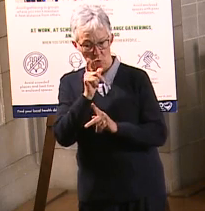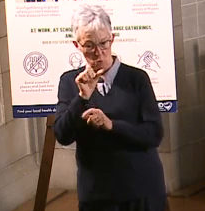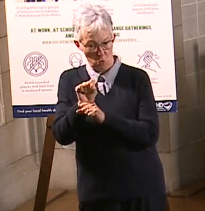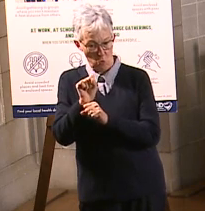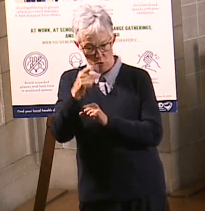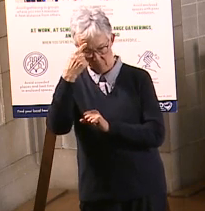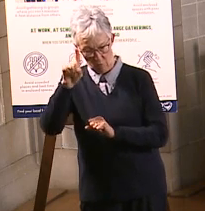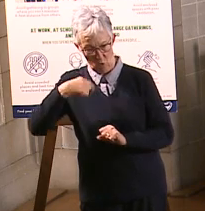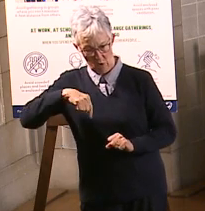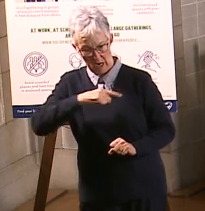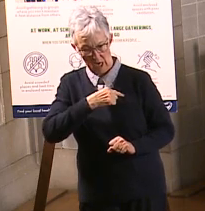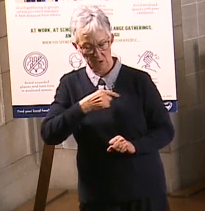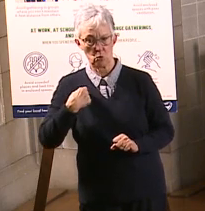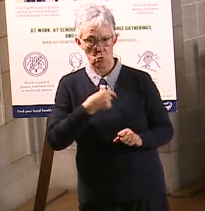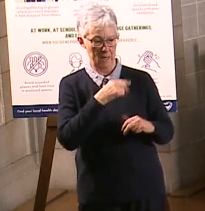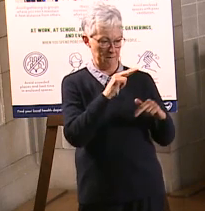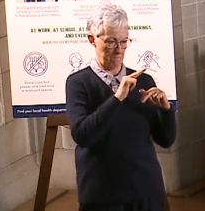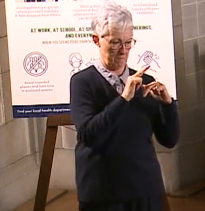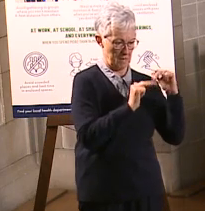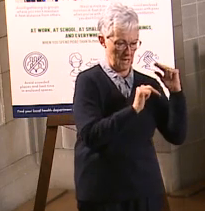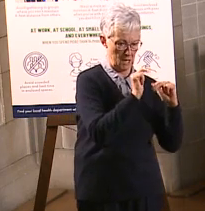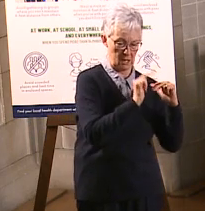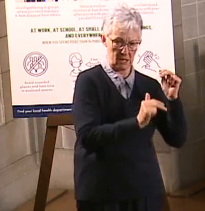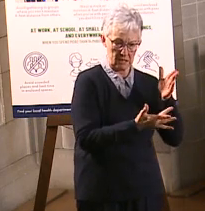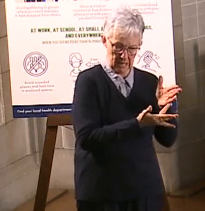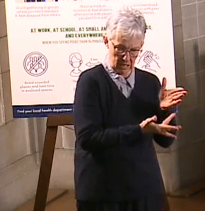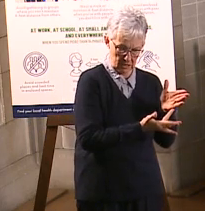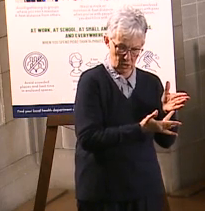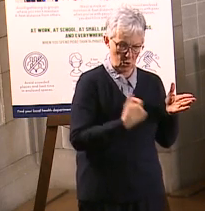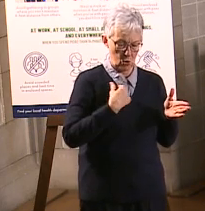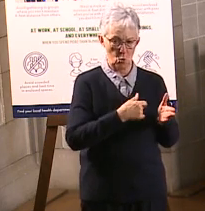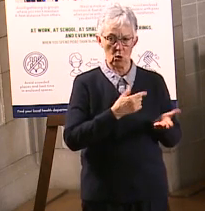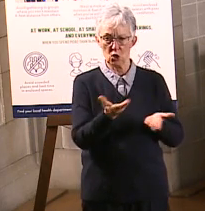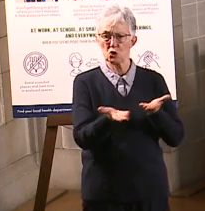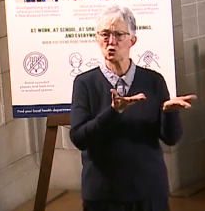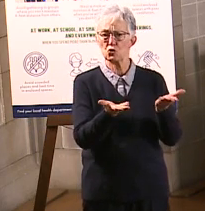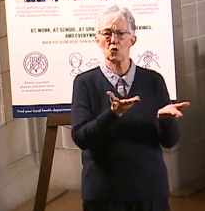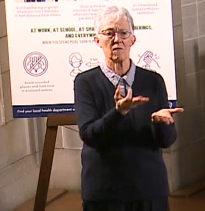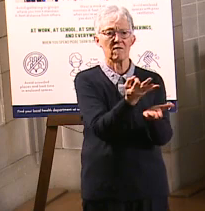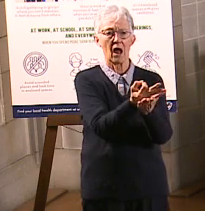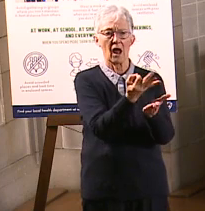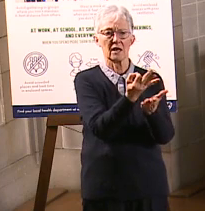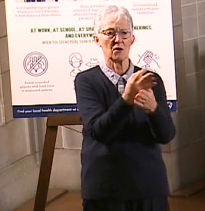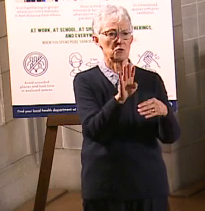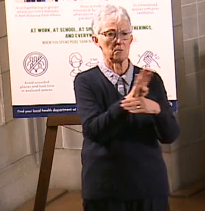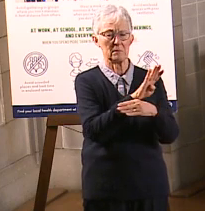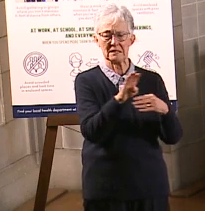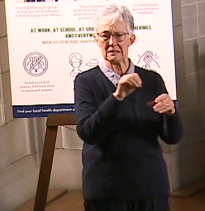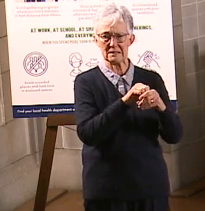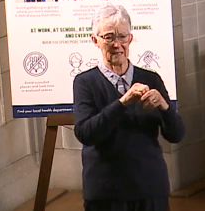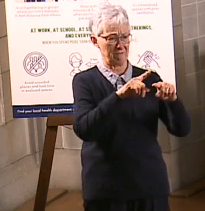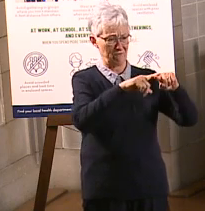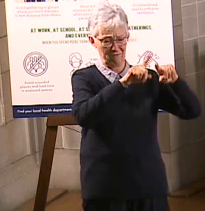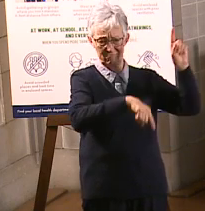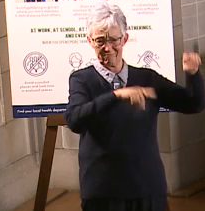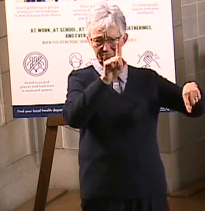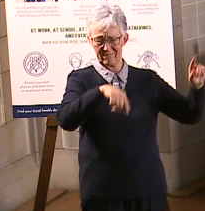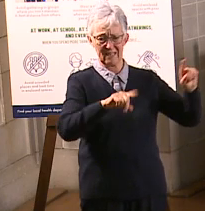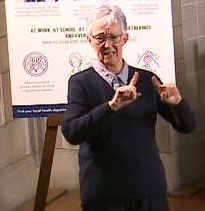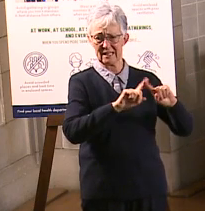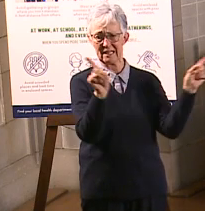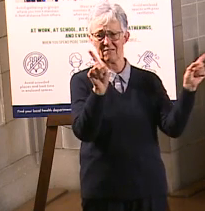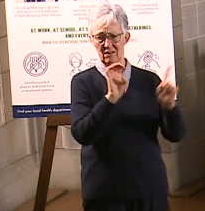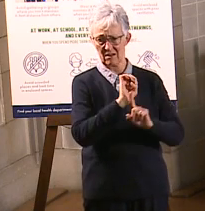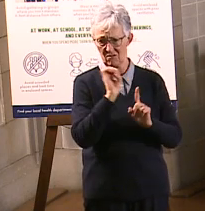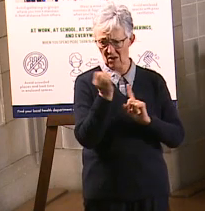technologists. We build technology. We serve financial services in all markets. and all client